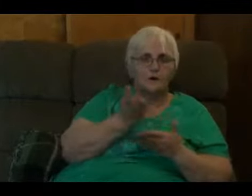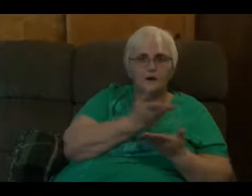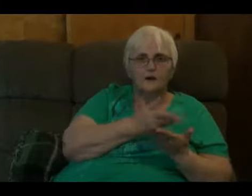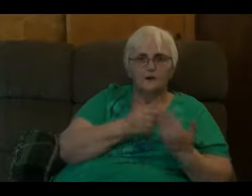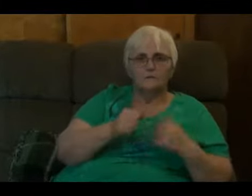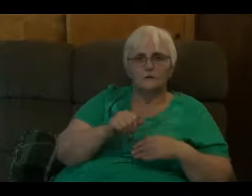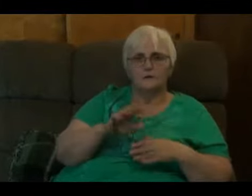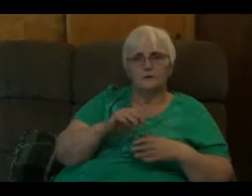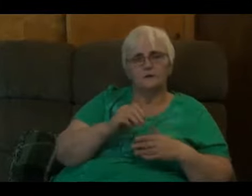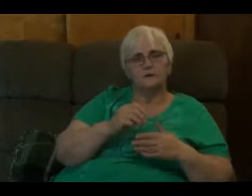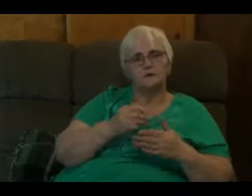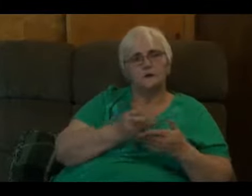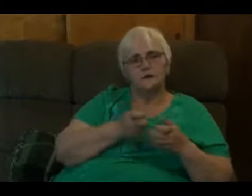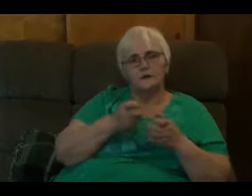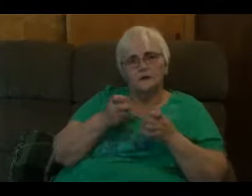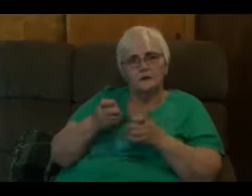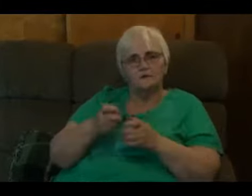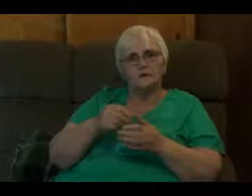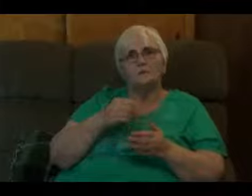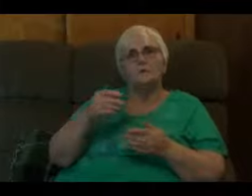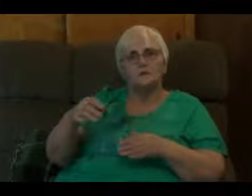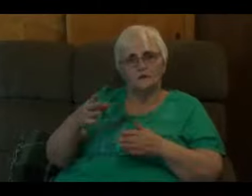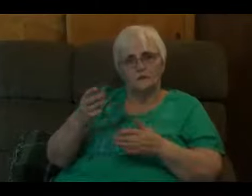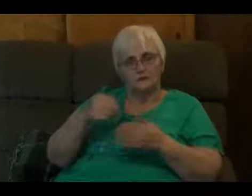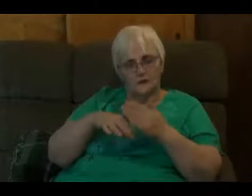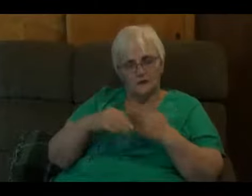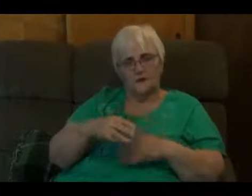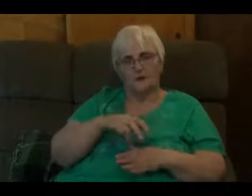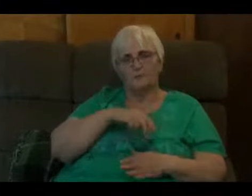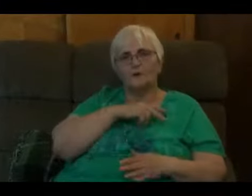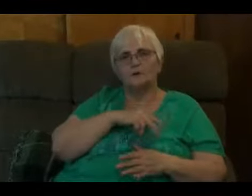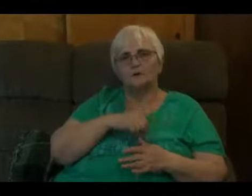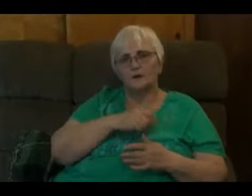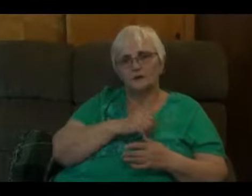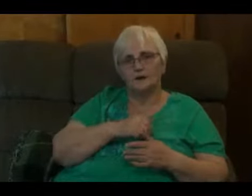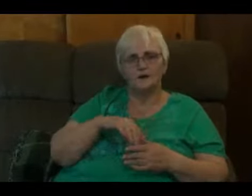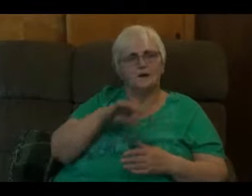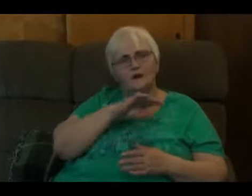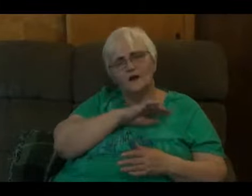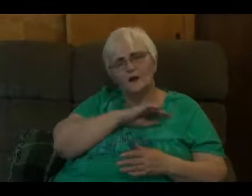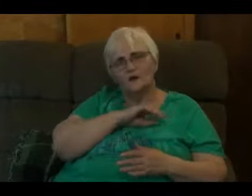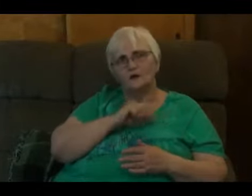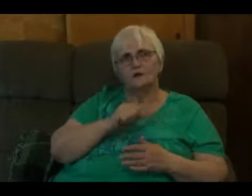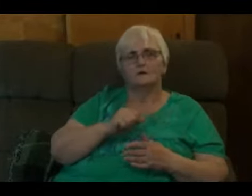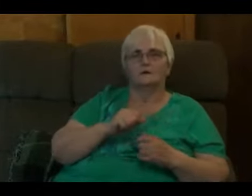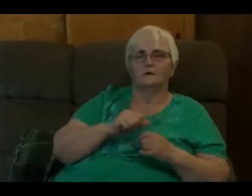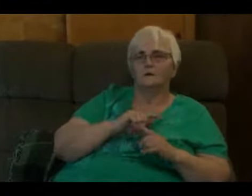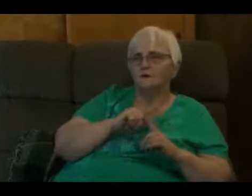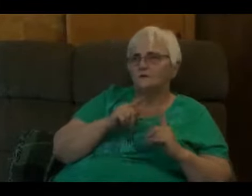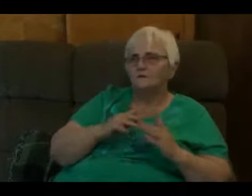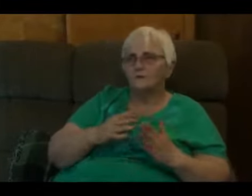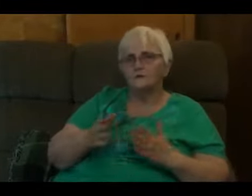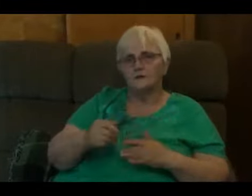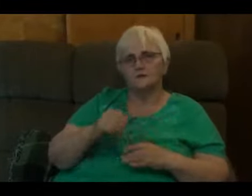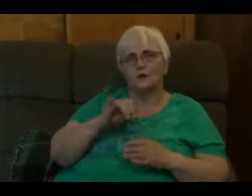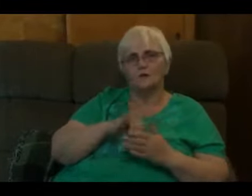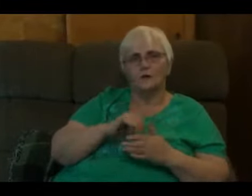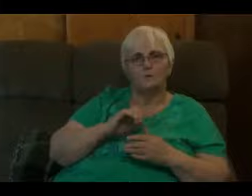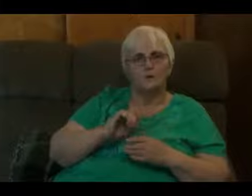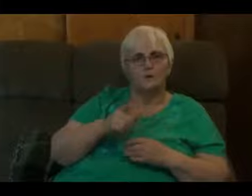godly attributes. He put things in us, personality-wise, character-wise. Amen. So that